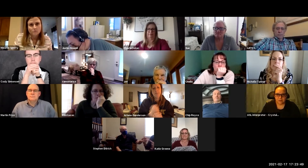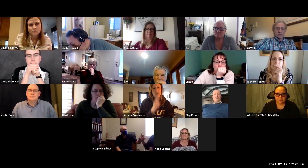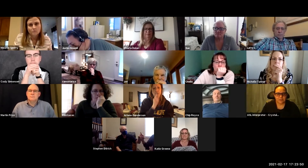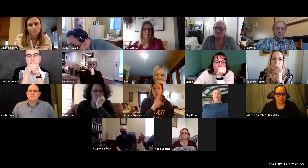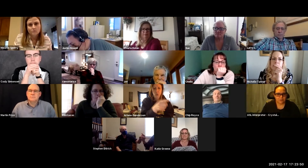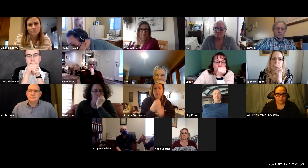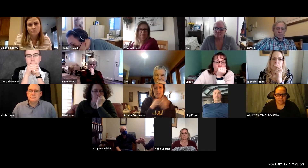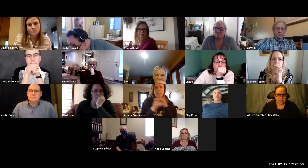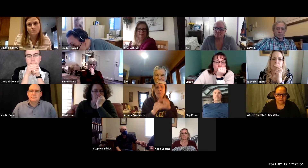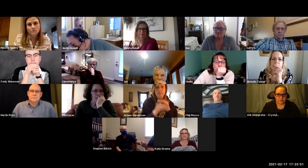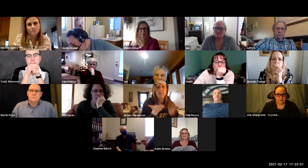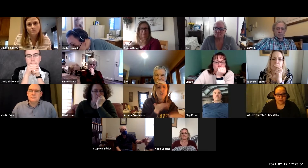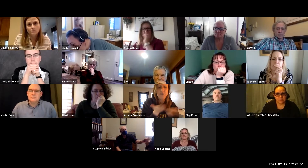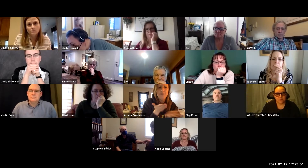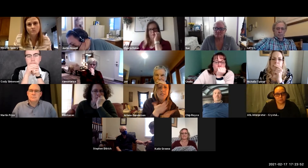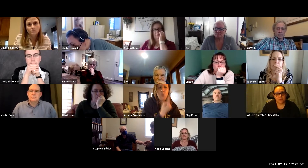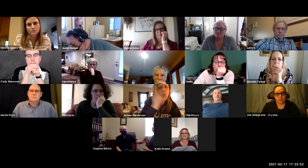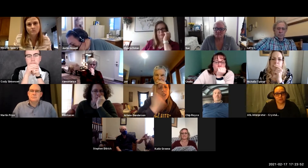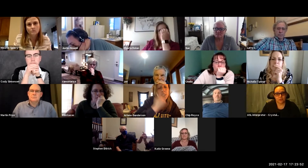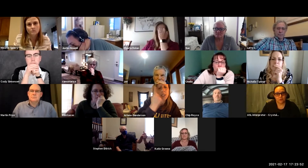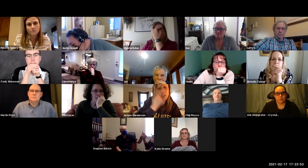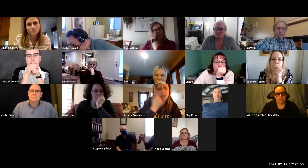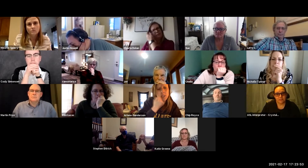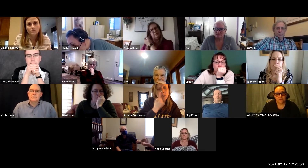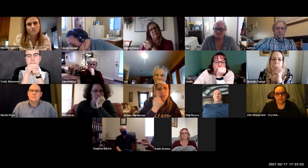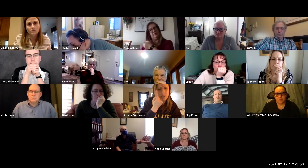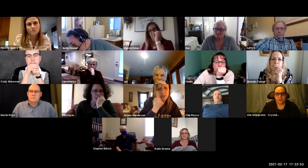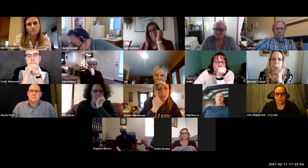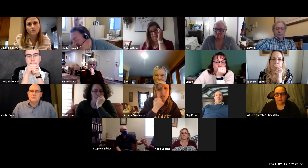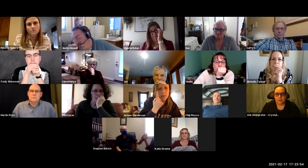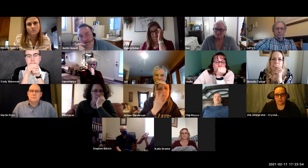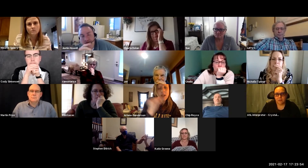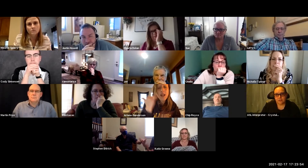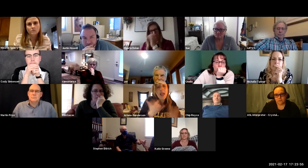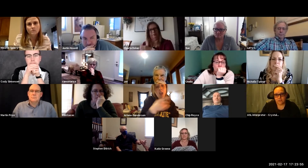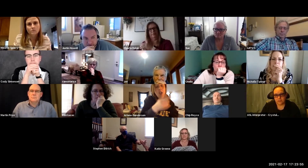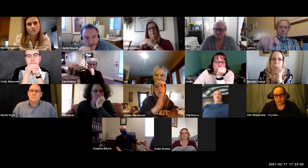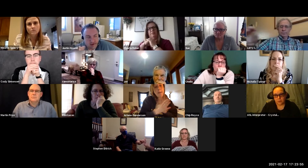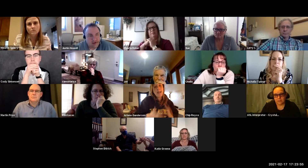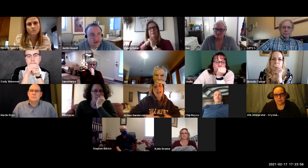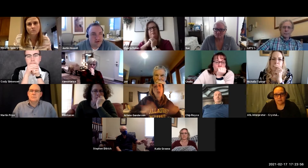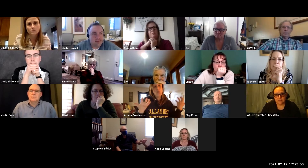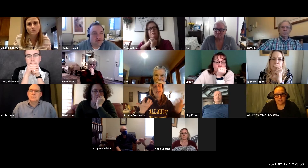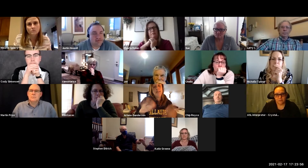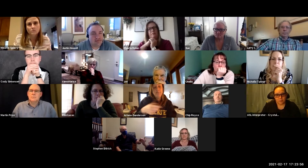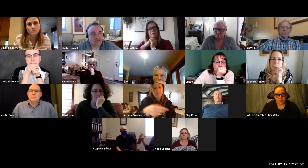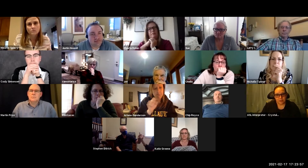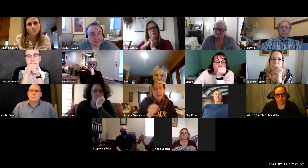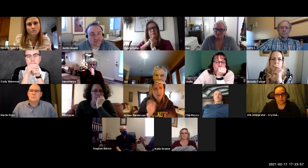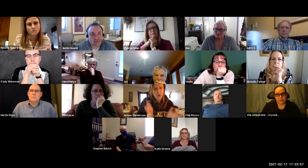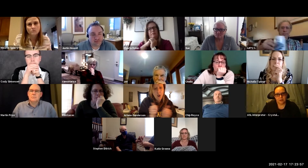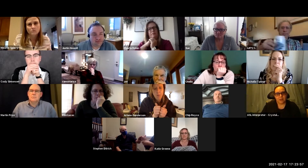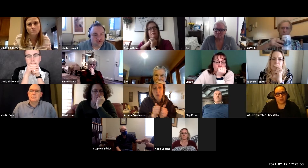vaccine announcements, all of those things have always been happening. So we want to make sure that you're receiving services always in the